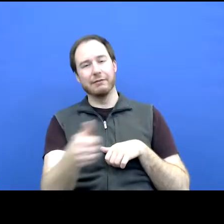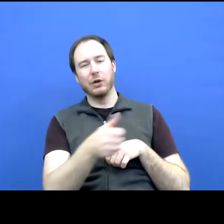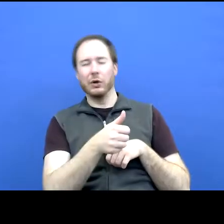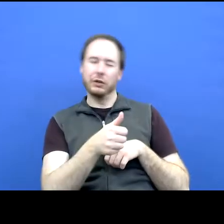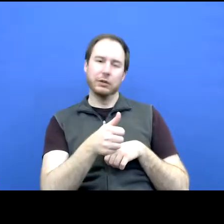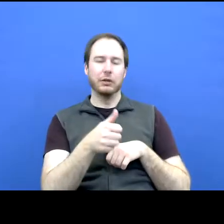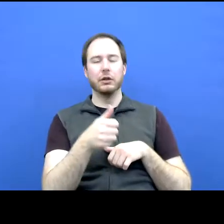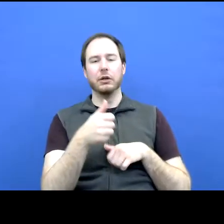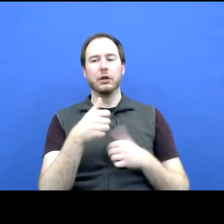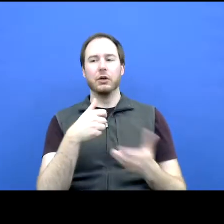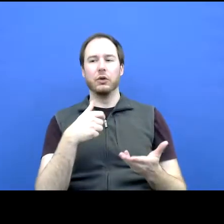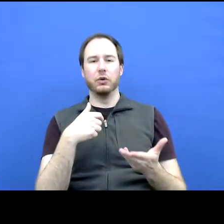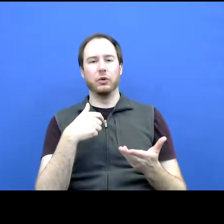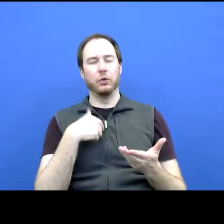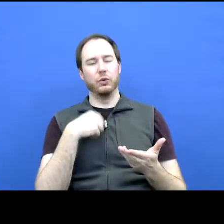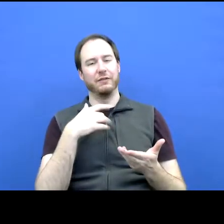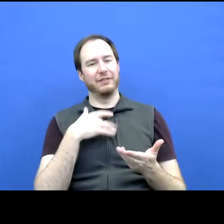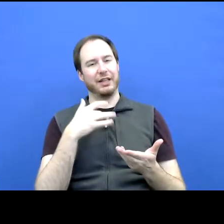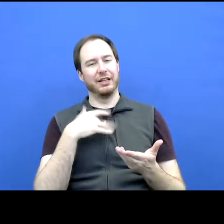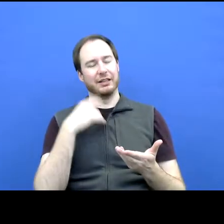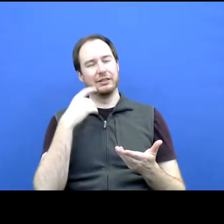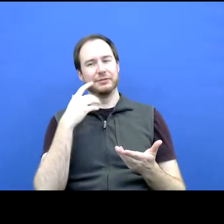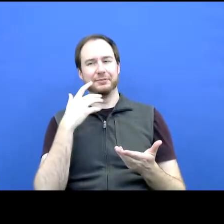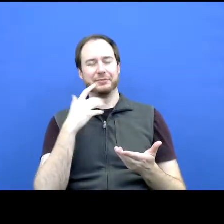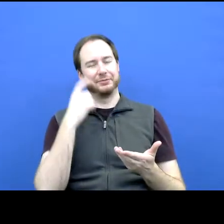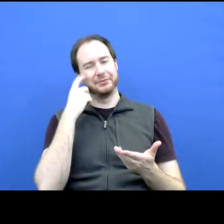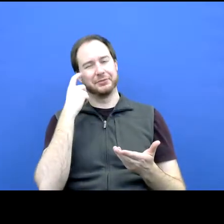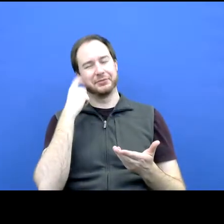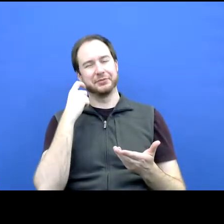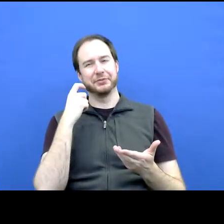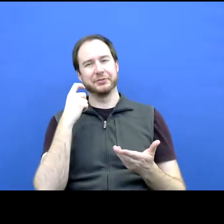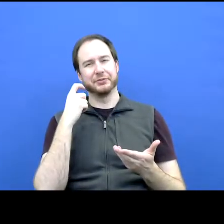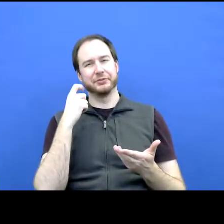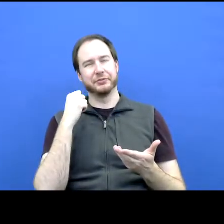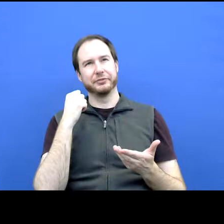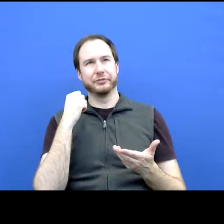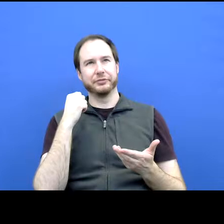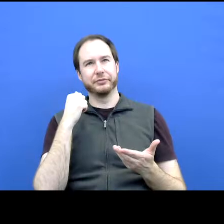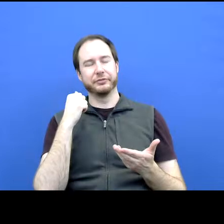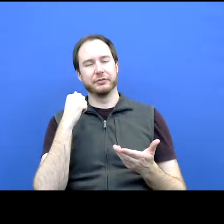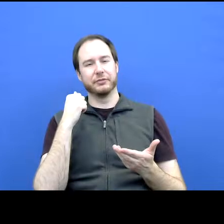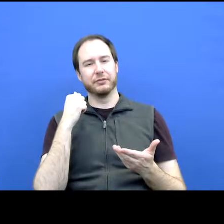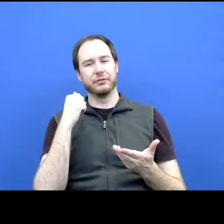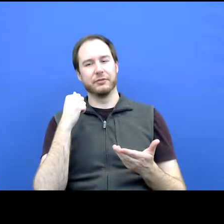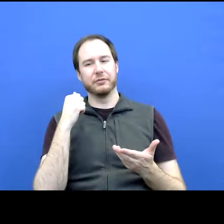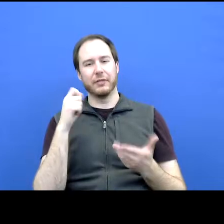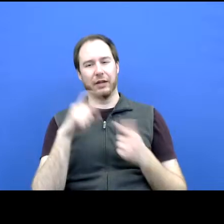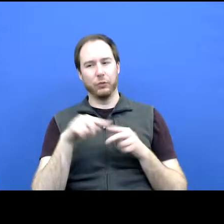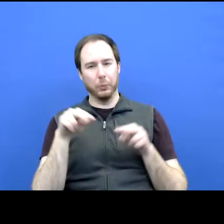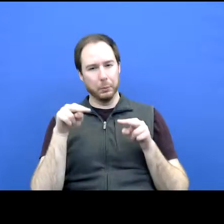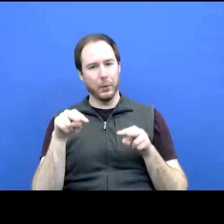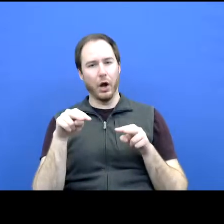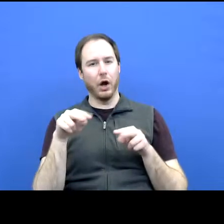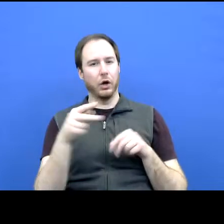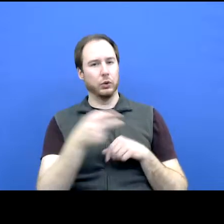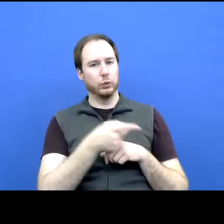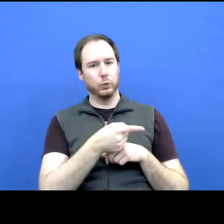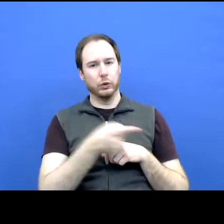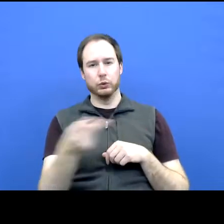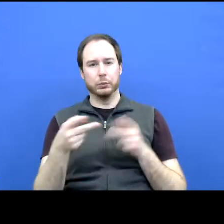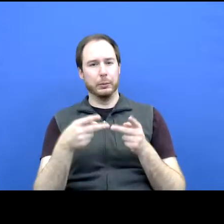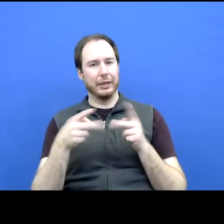was raised about the issue of having to essentially more difficult monitoring the two locations at